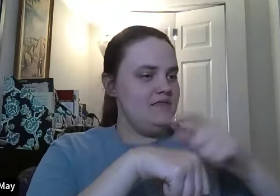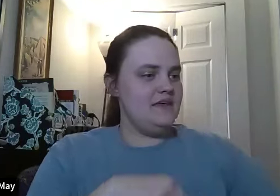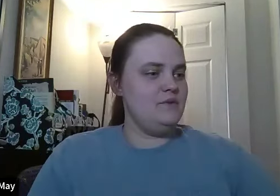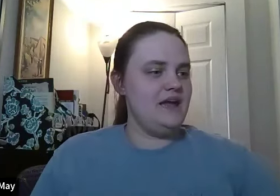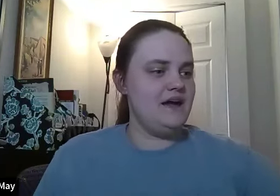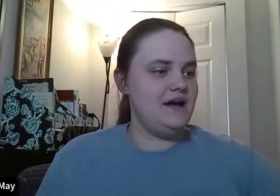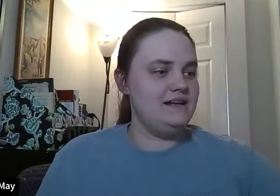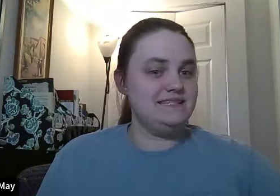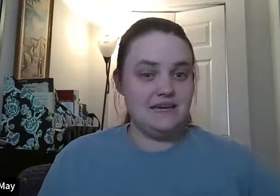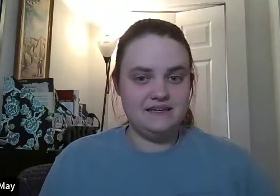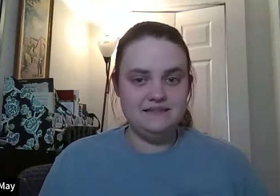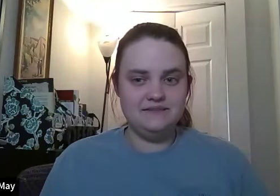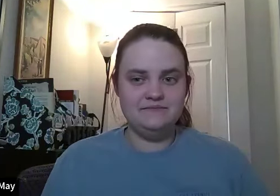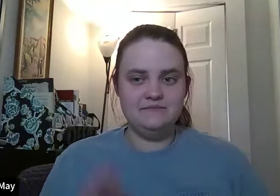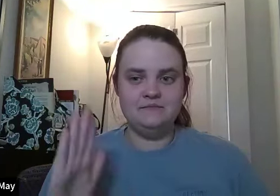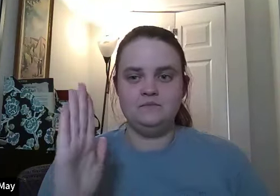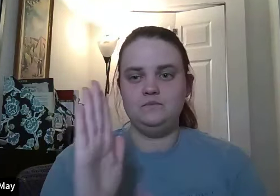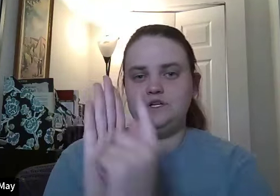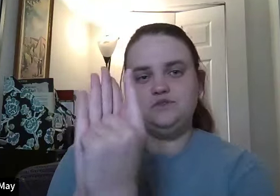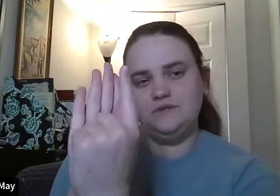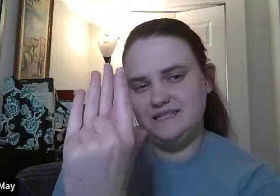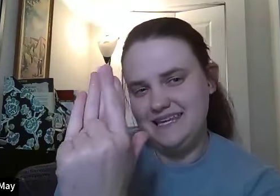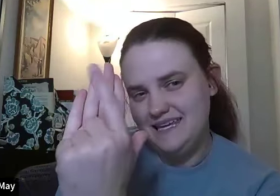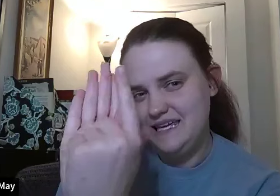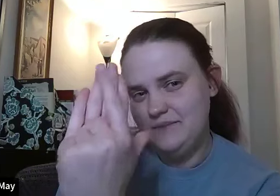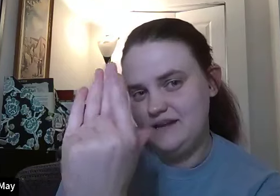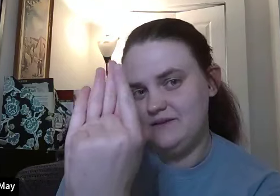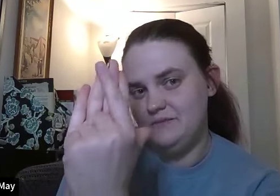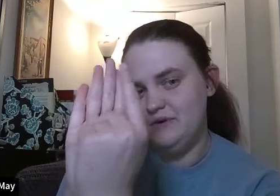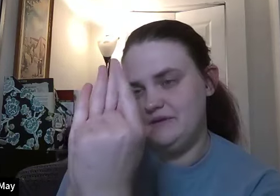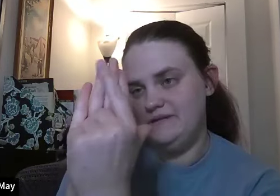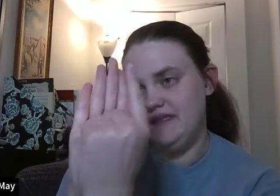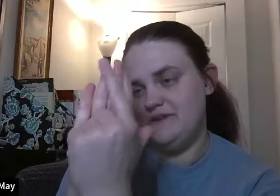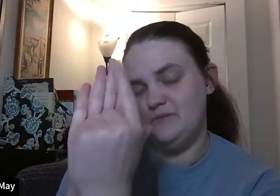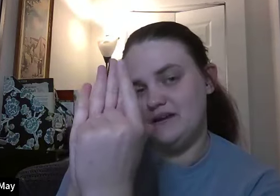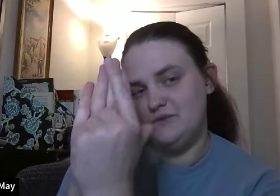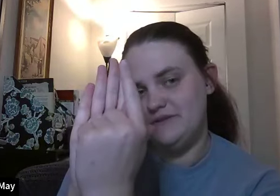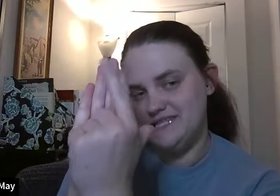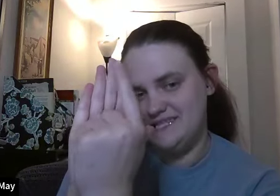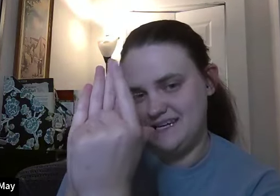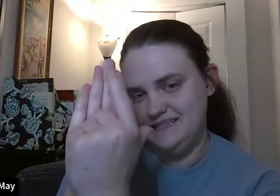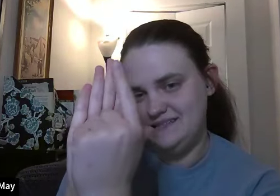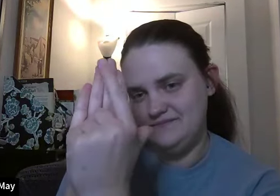Then we had second, which was the itty bitty little moving finger back and forth. Second.